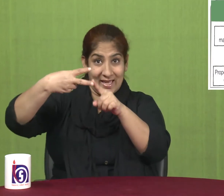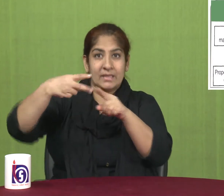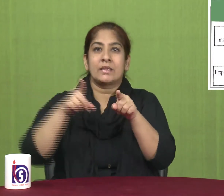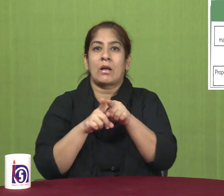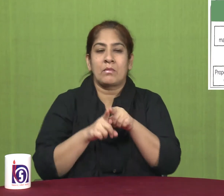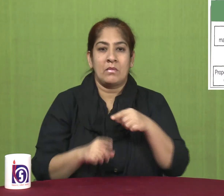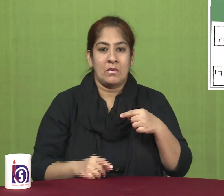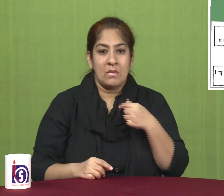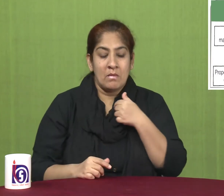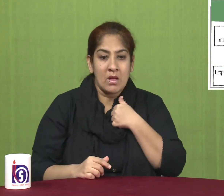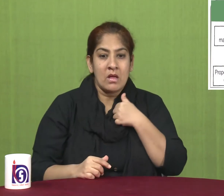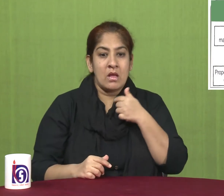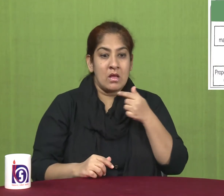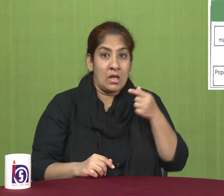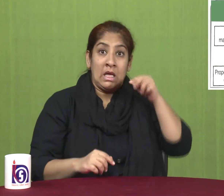The second is